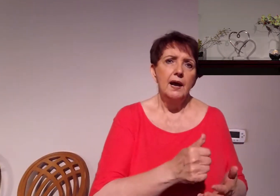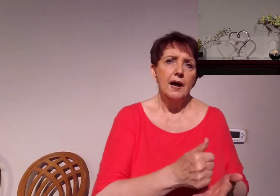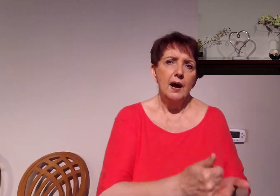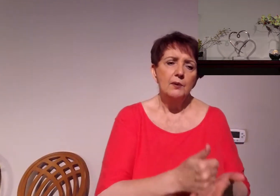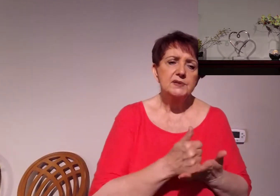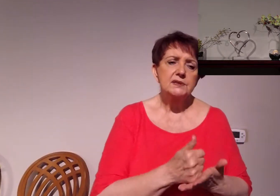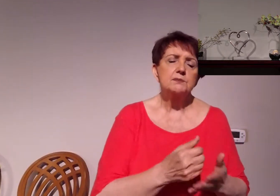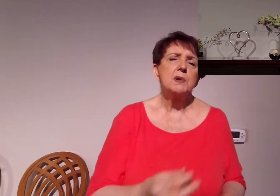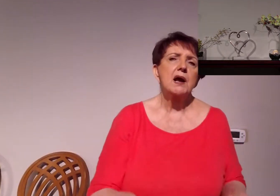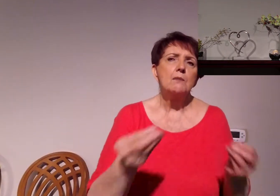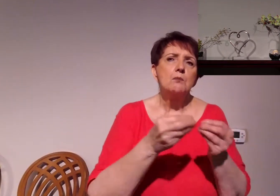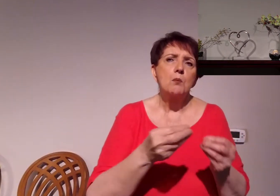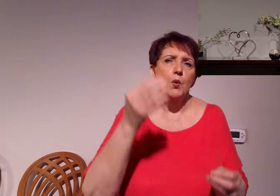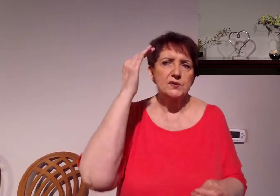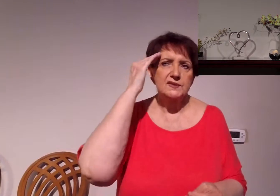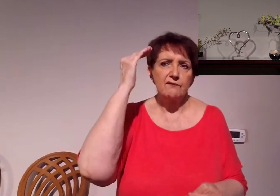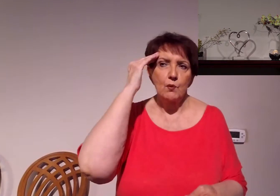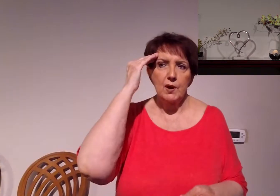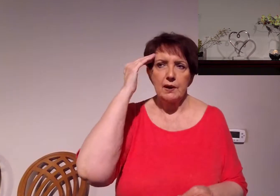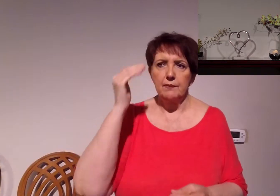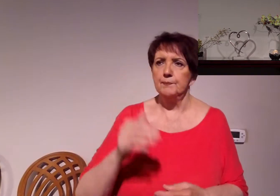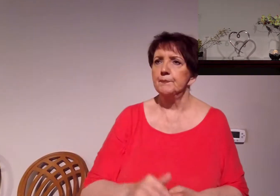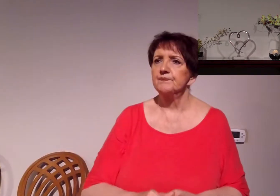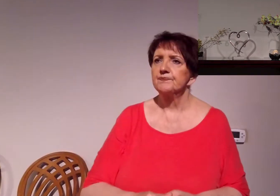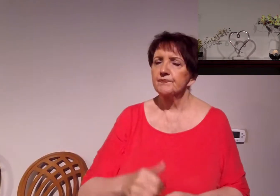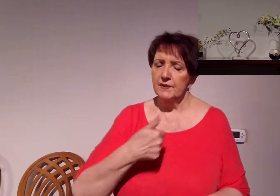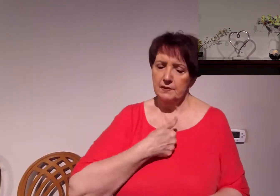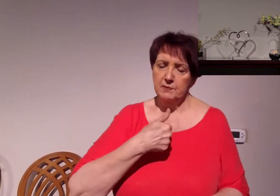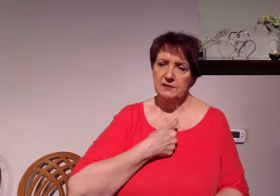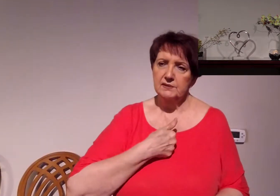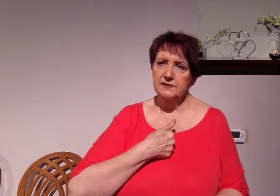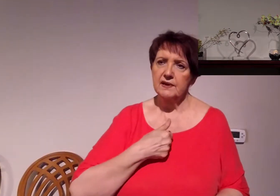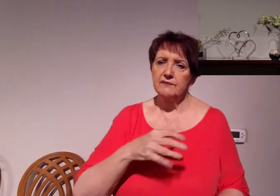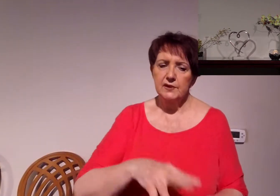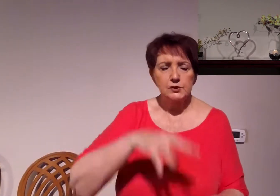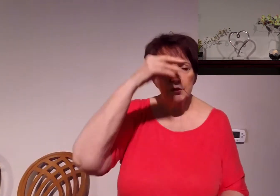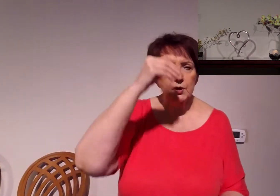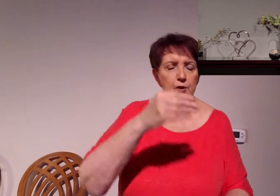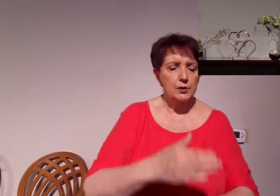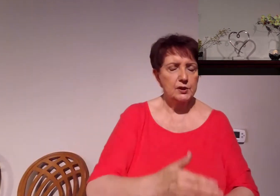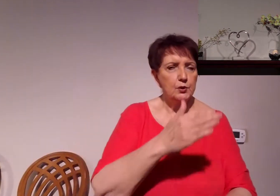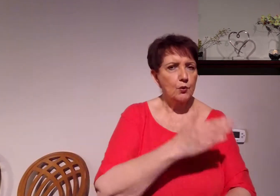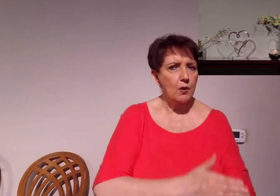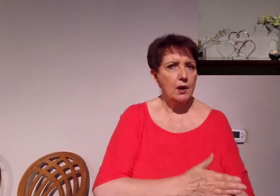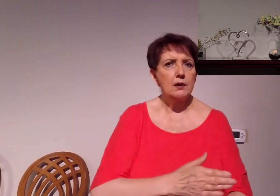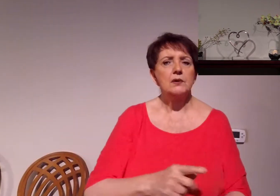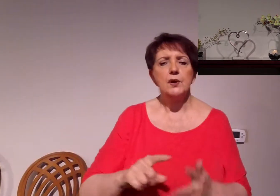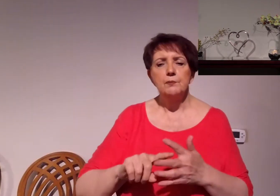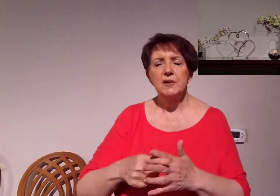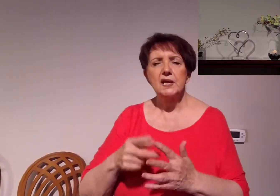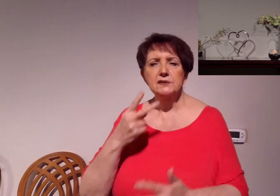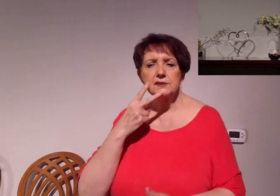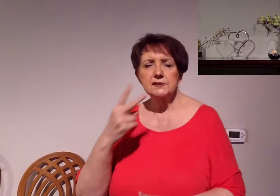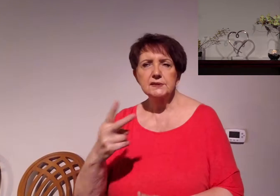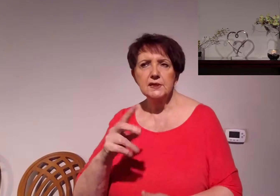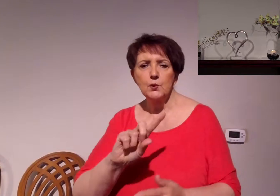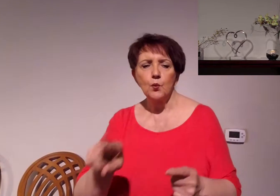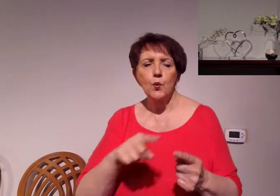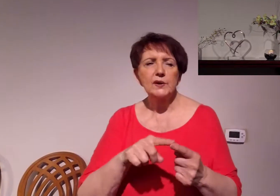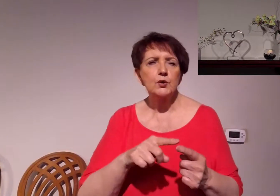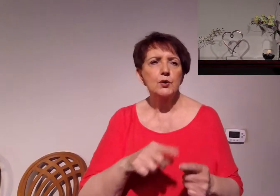self-awareness, but then for the opportunity to learn and grow, to begin to really see, when are we